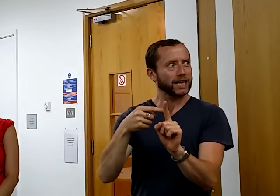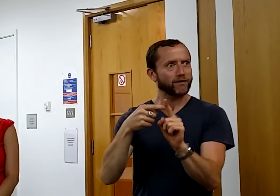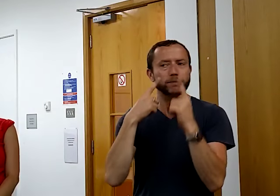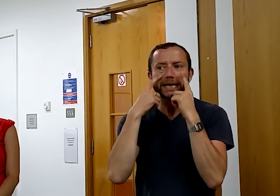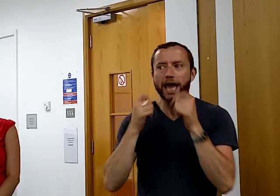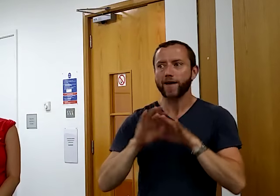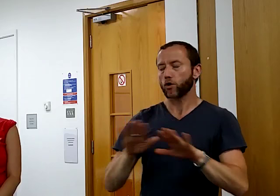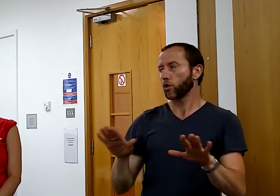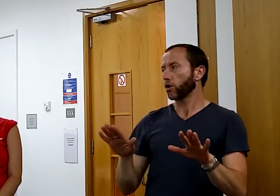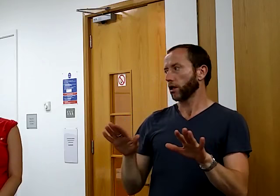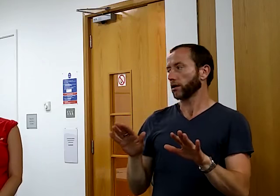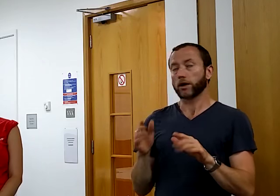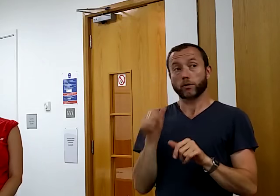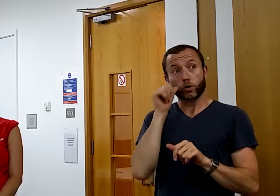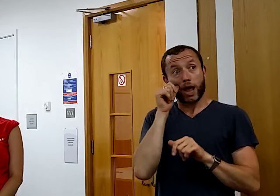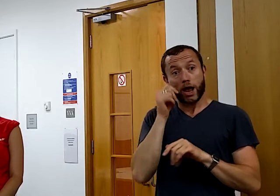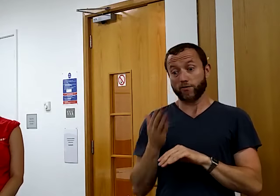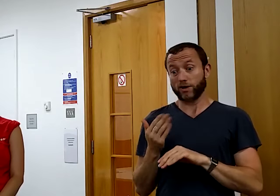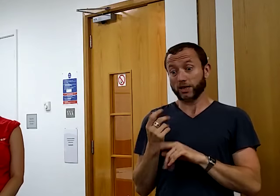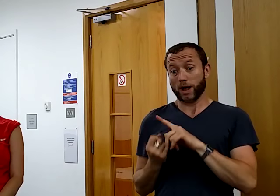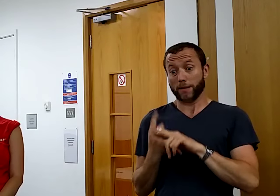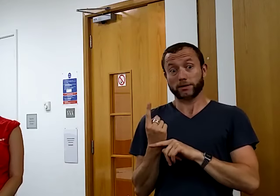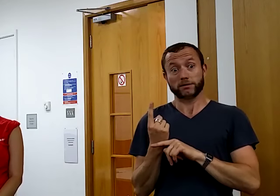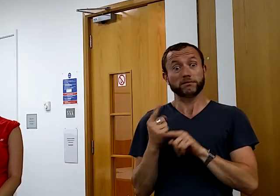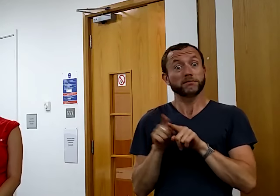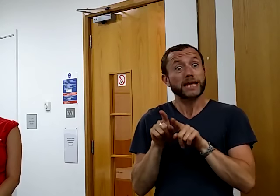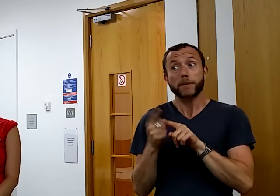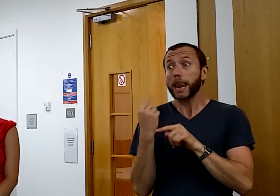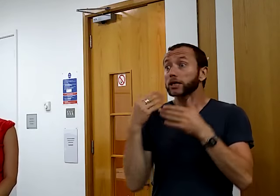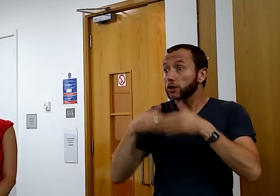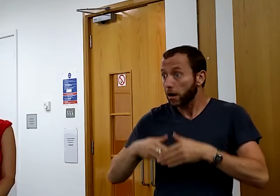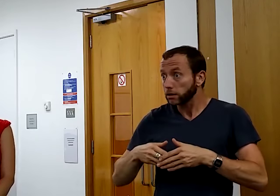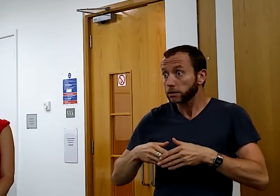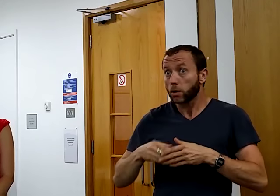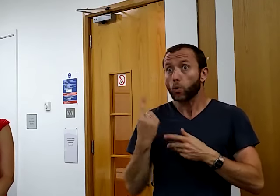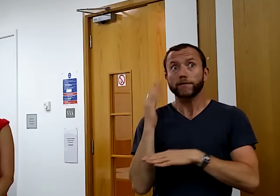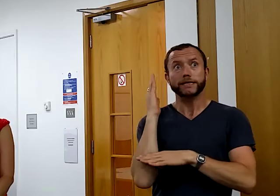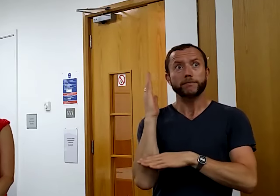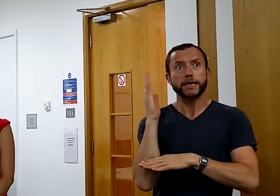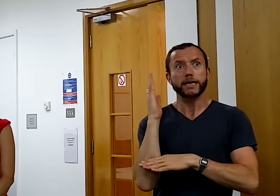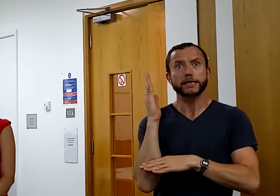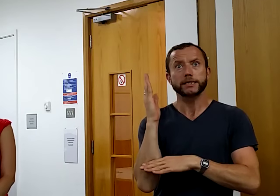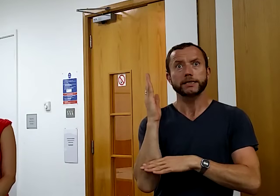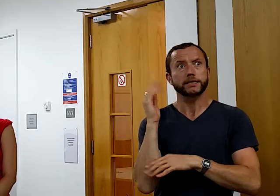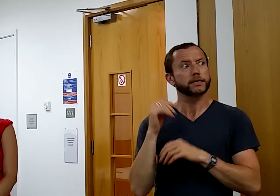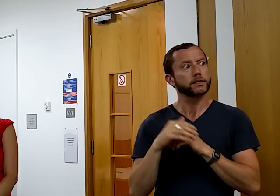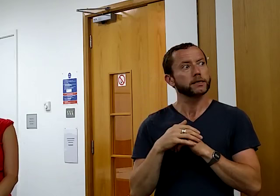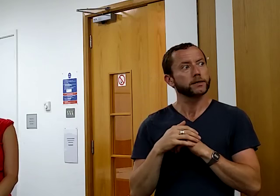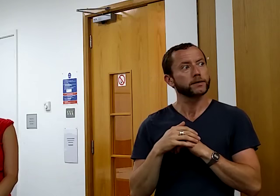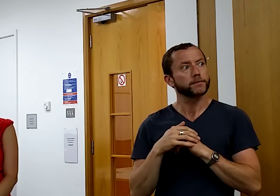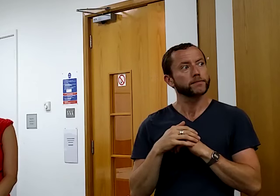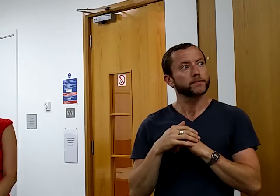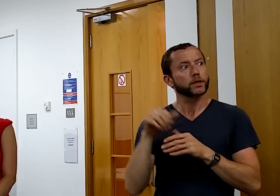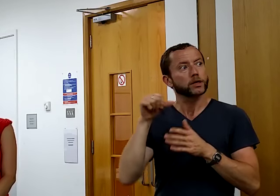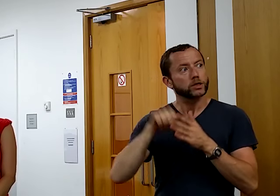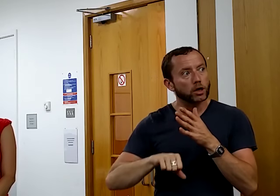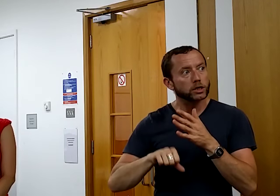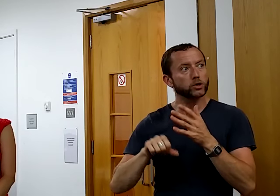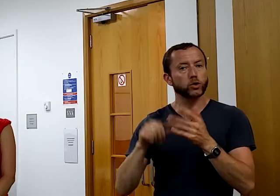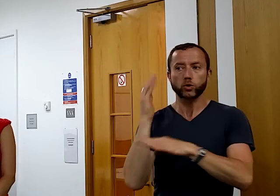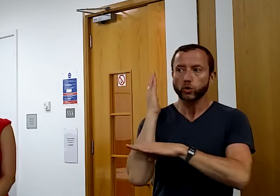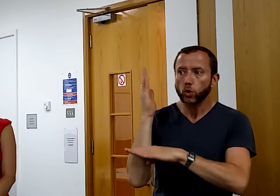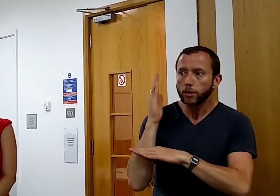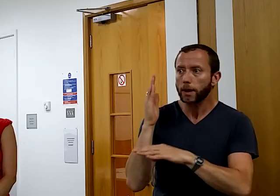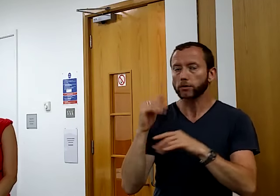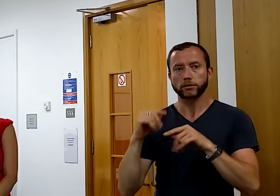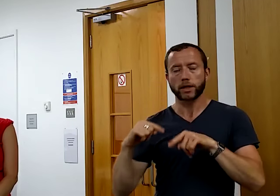this as recently as last night. You know, one of the speakers started talking about